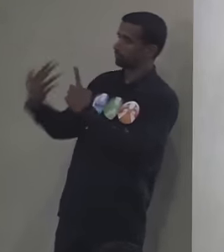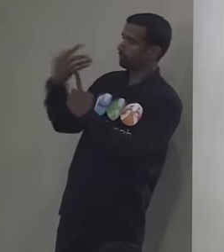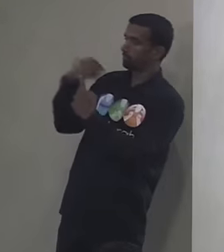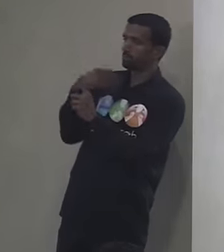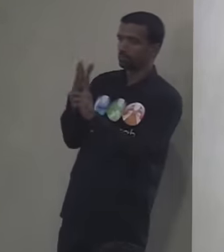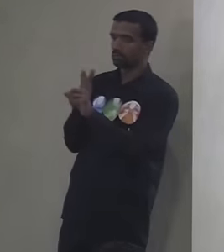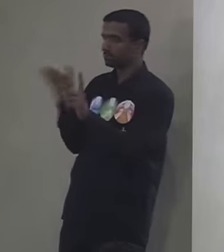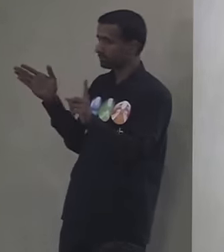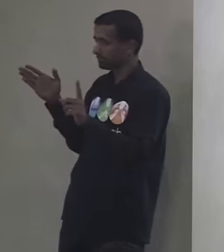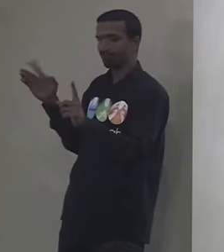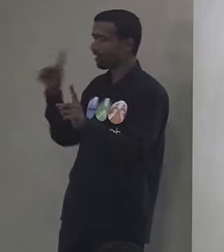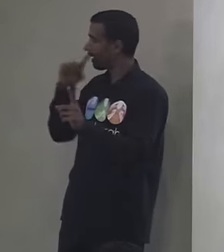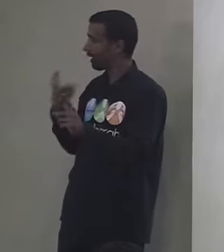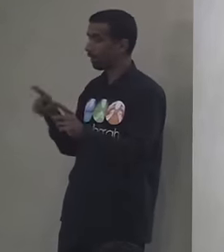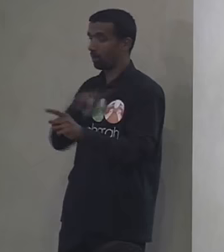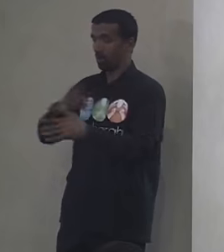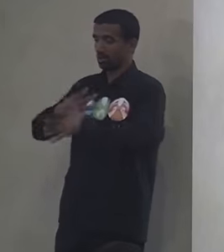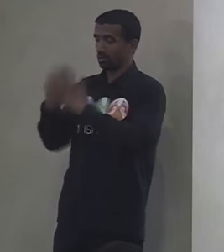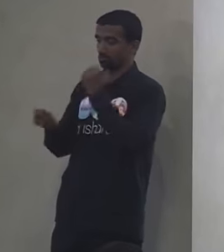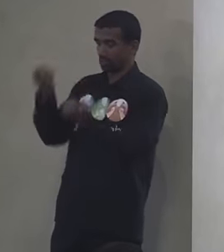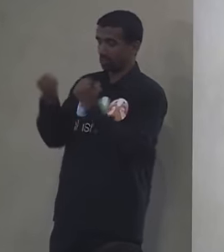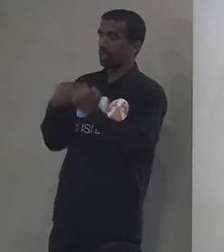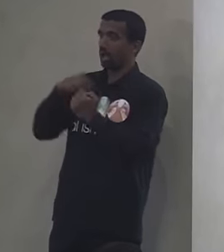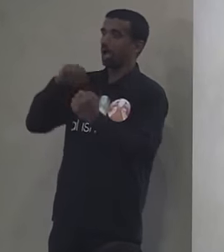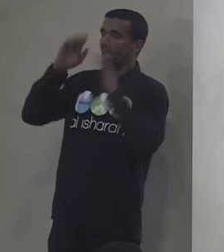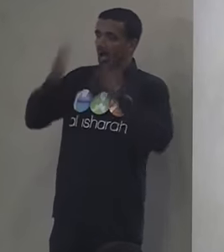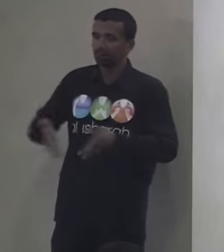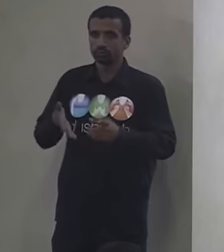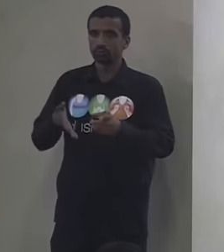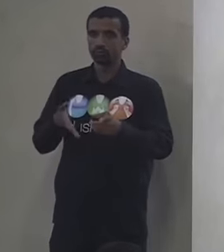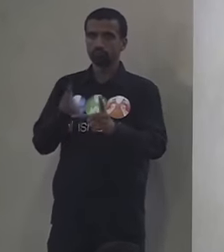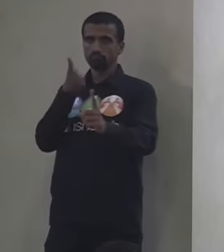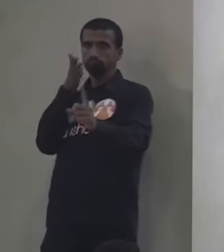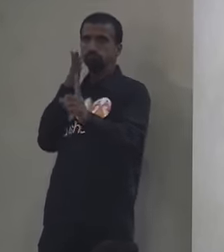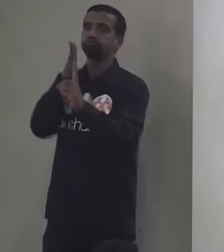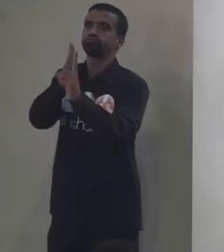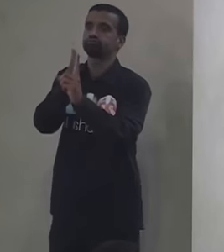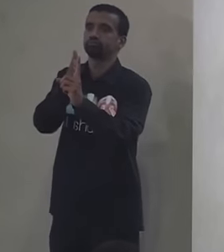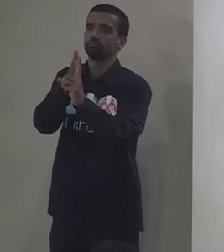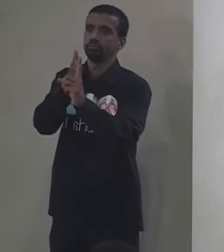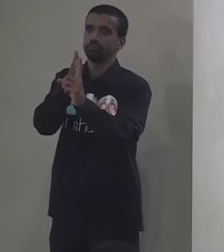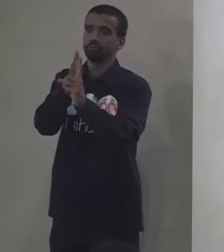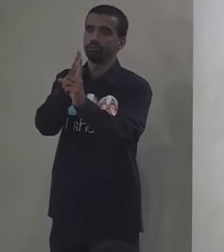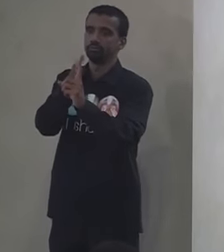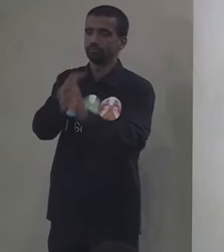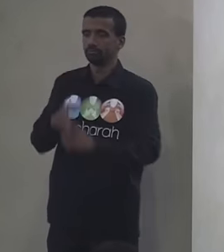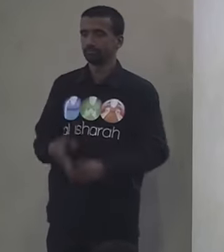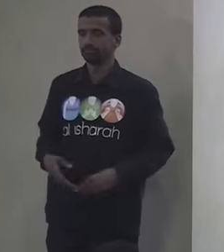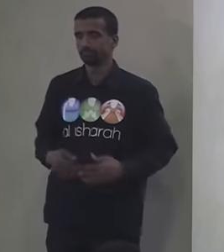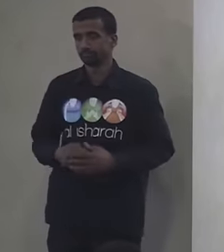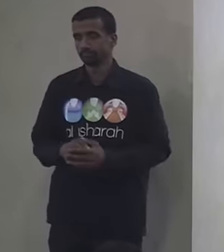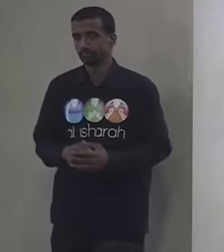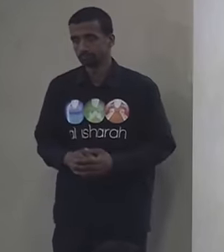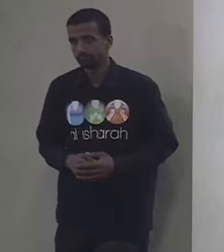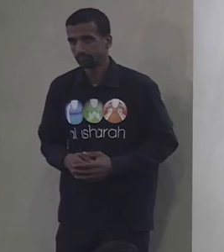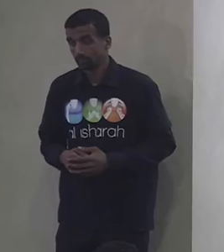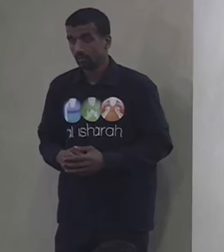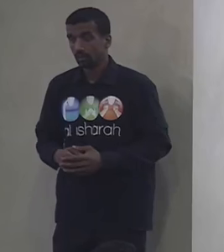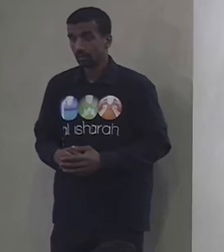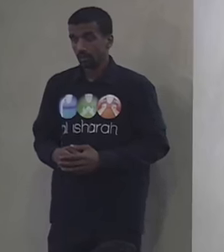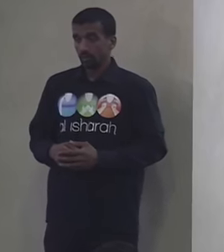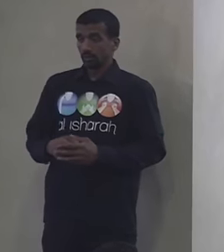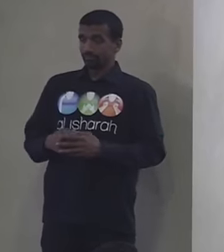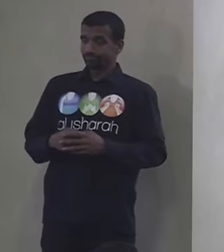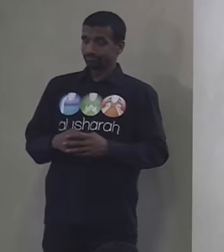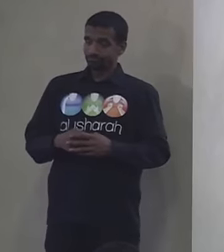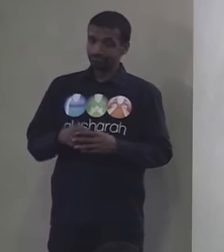the ultimate conclusion to distraction, waking up and being interrogated. Okay? Now, the second piece of the surah